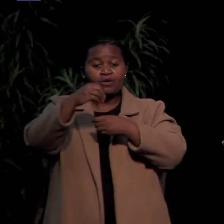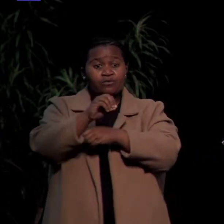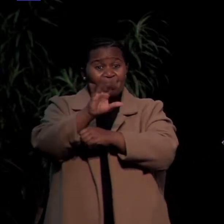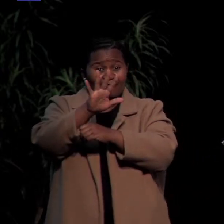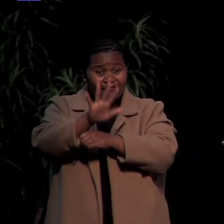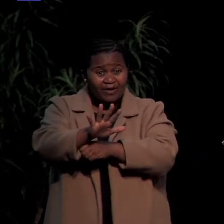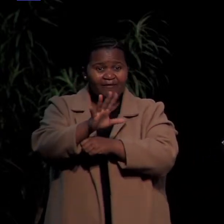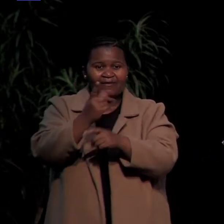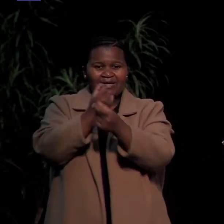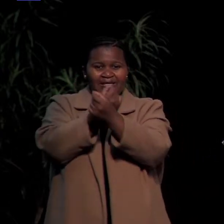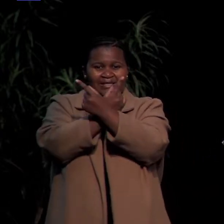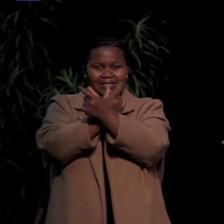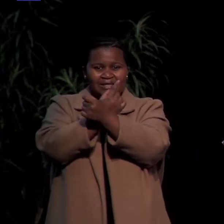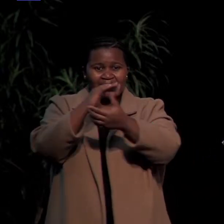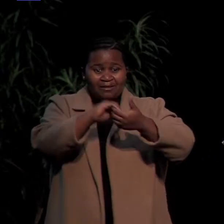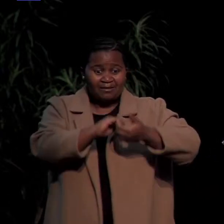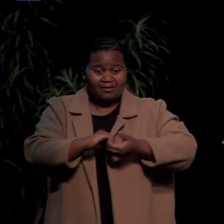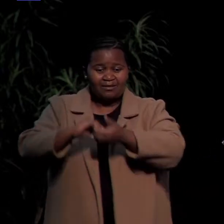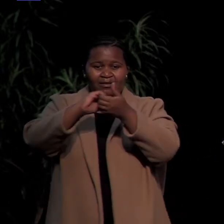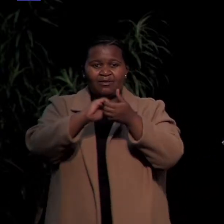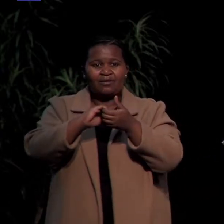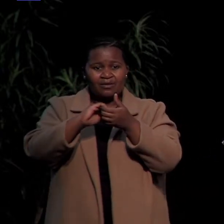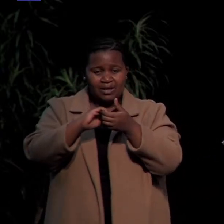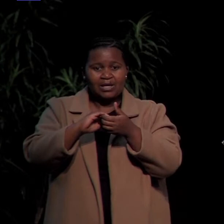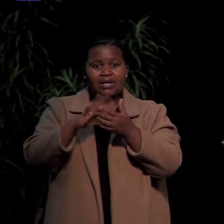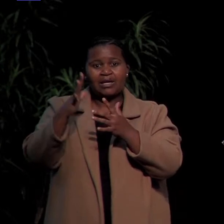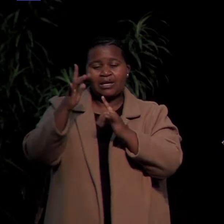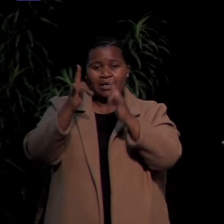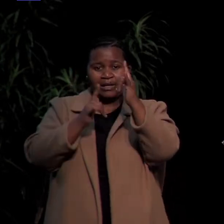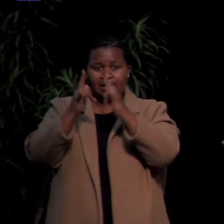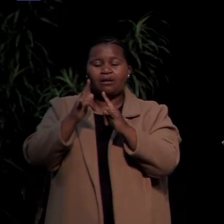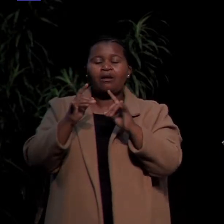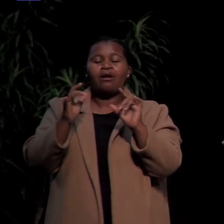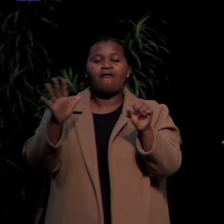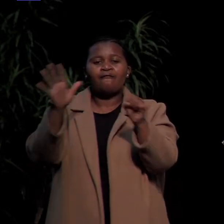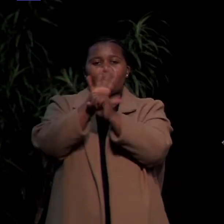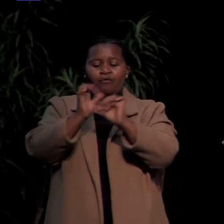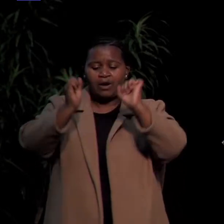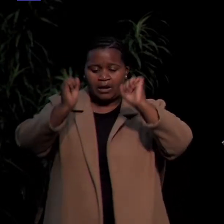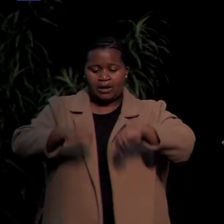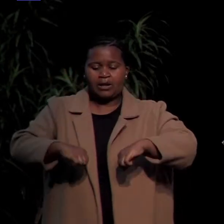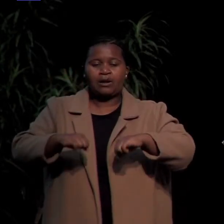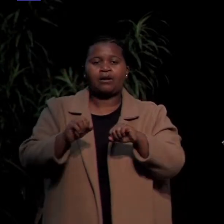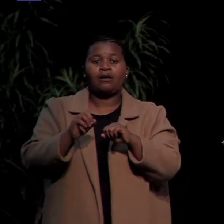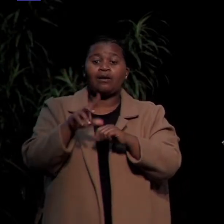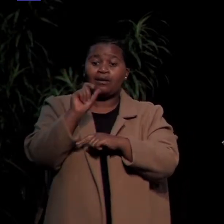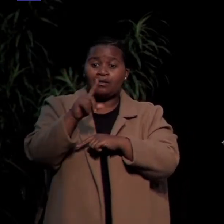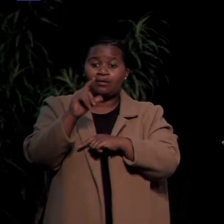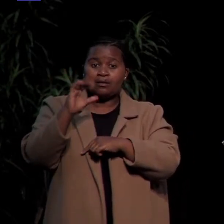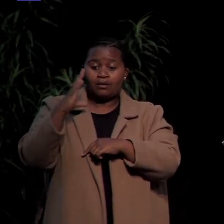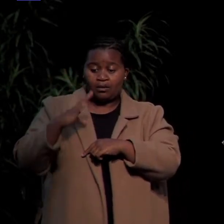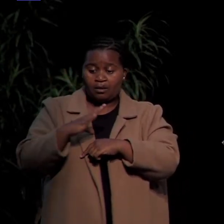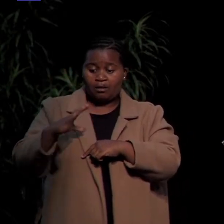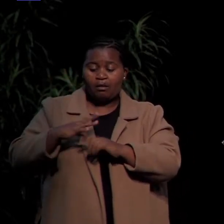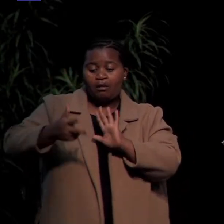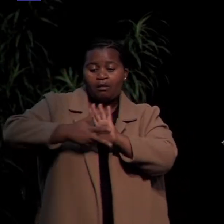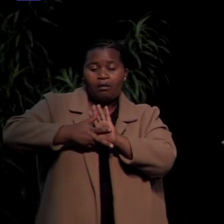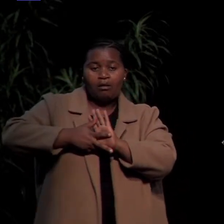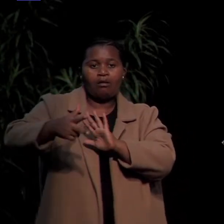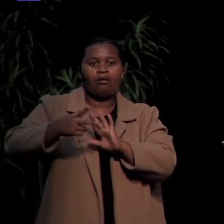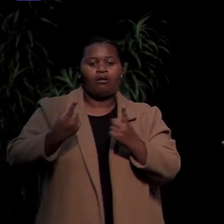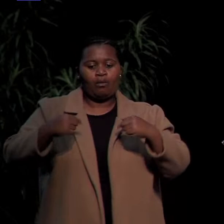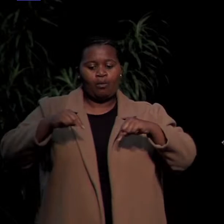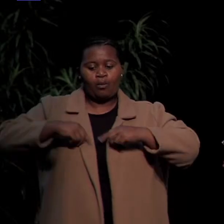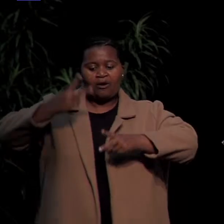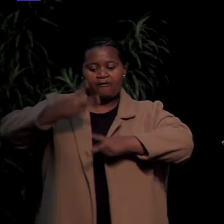5 taxi associations in the city, 4 are fully agreeing with the approach that this council have approved. We